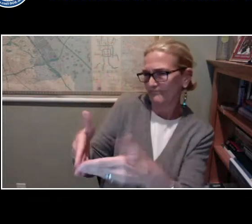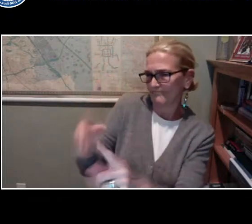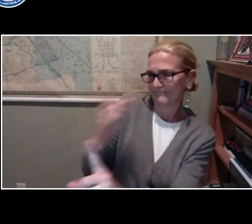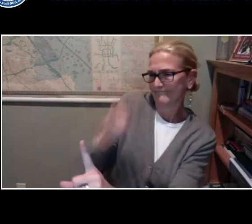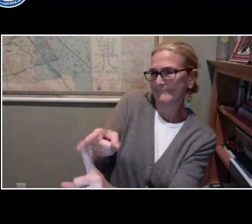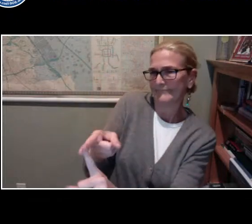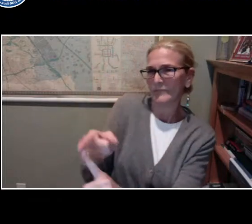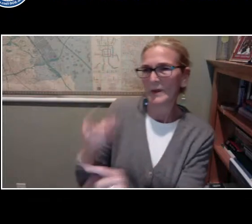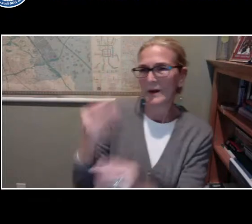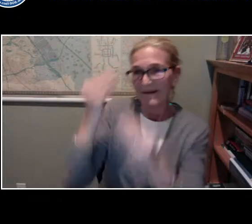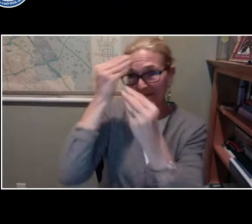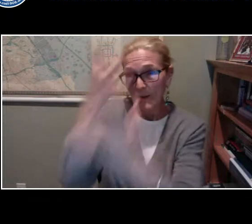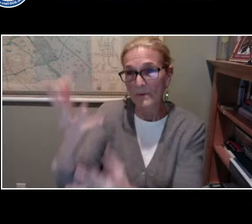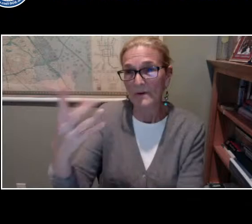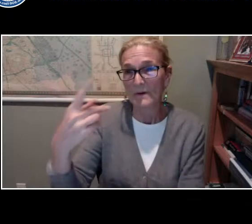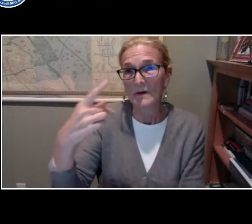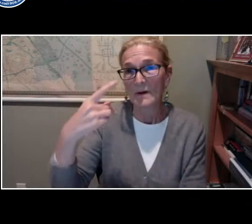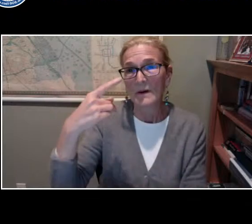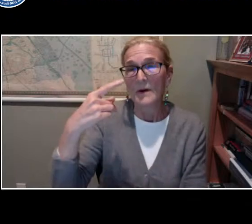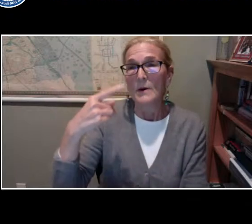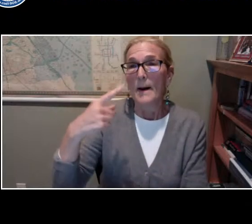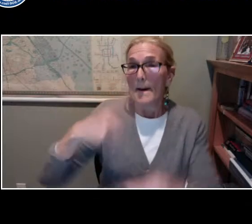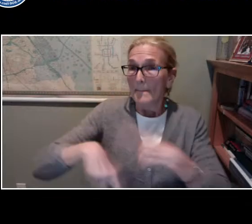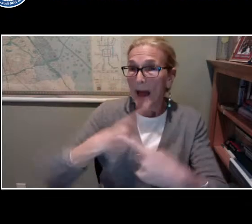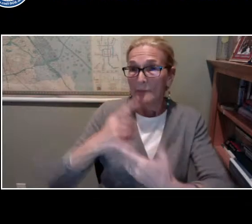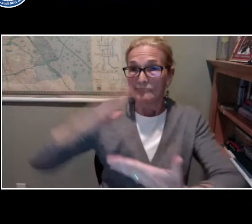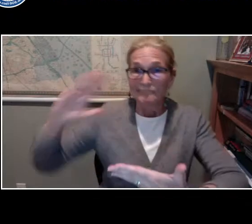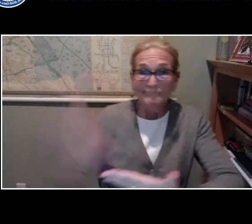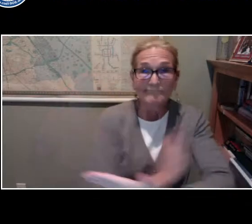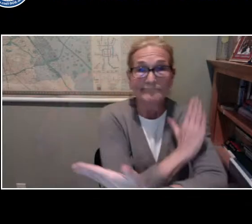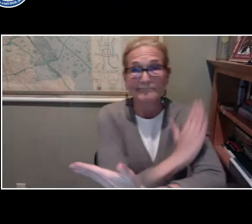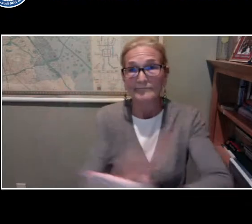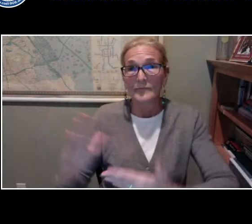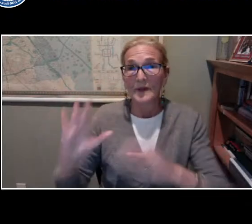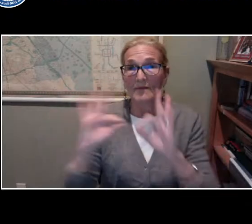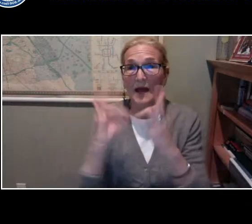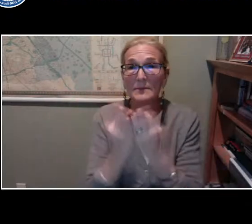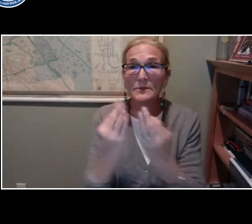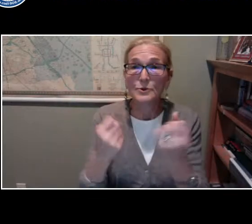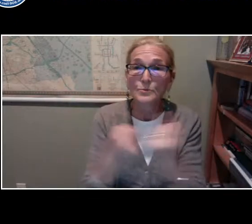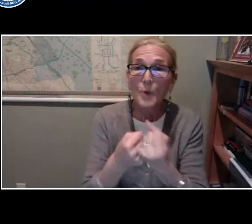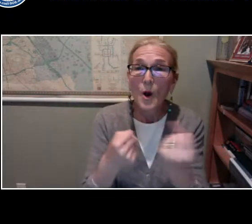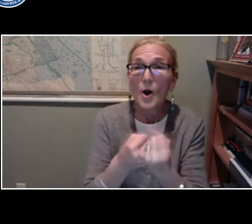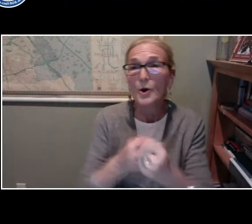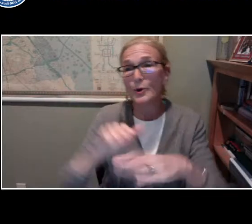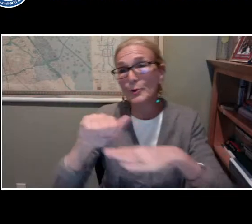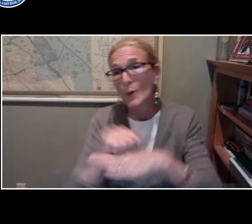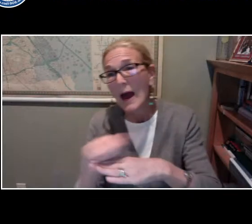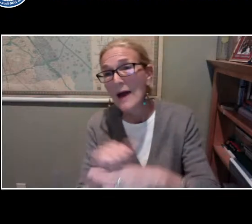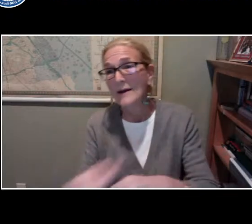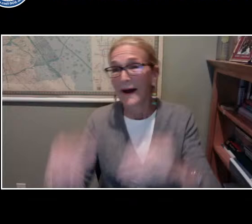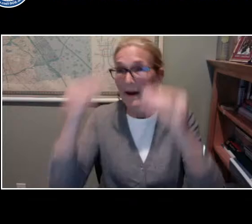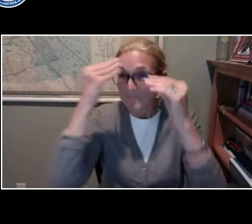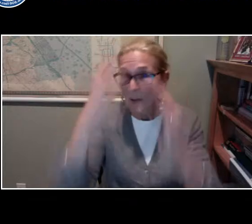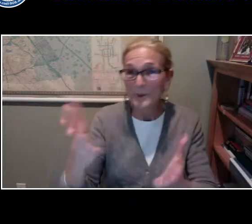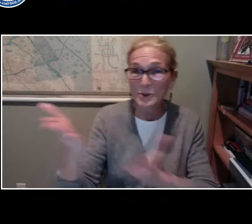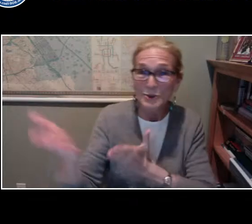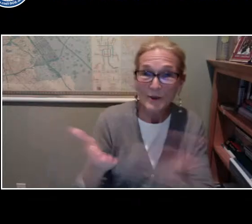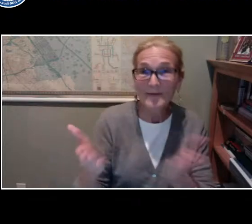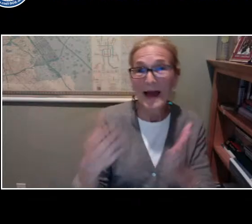Provided comprehensive, consumer-oriented information about the full range of family